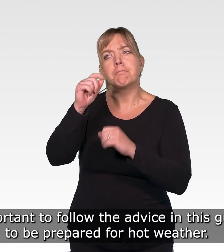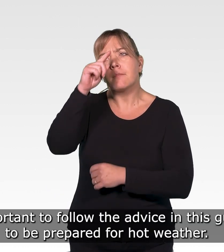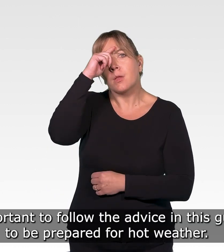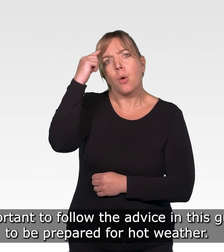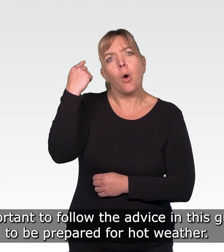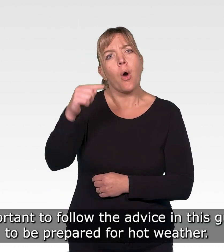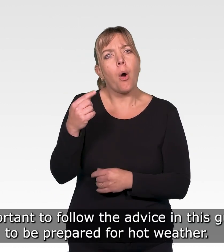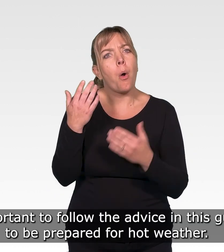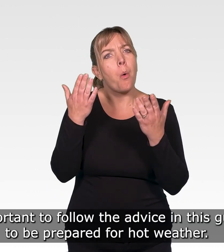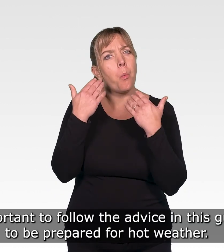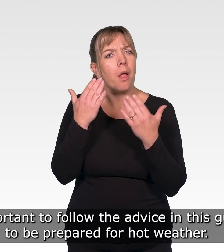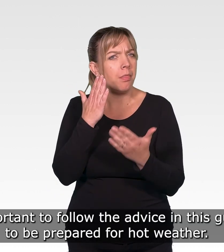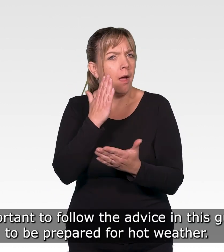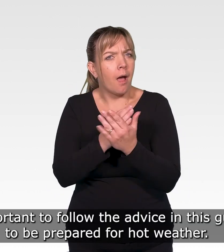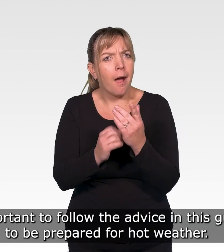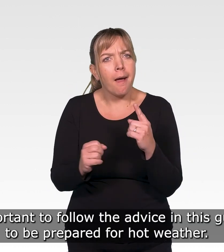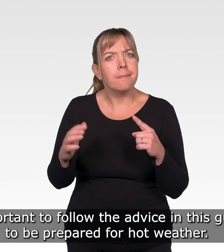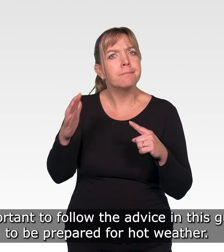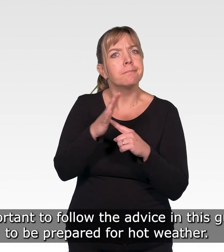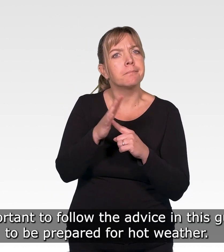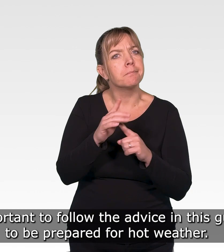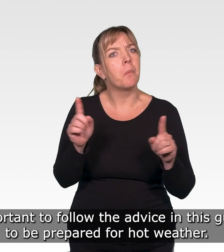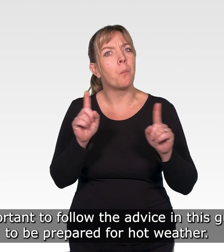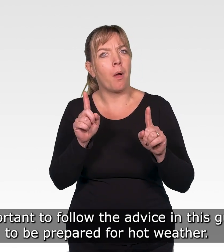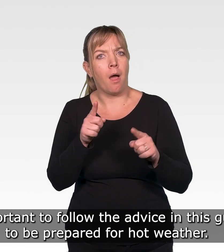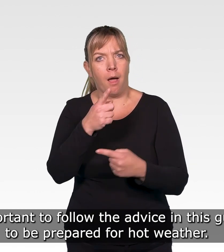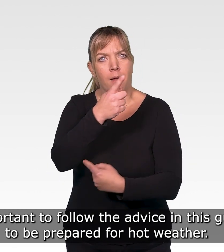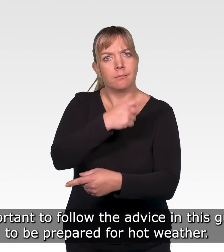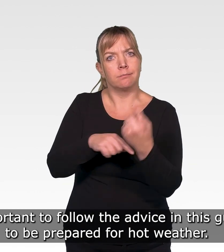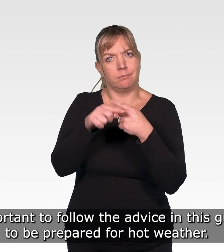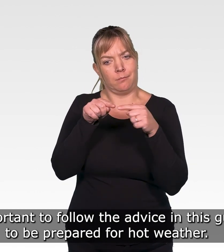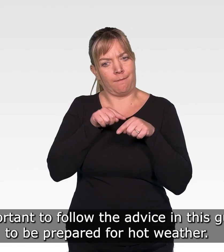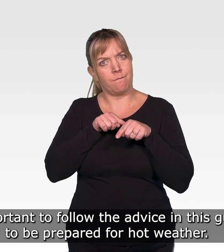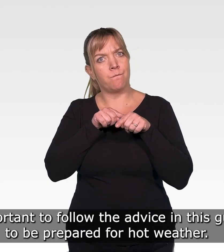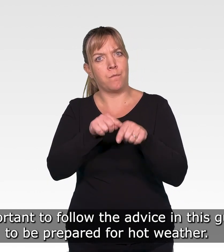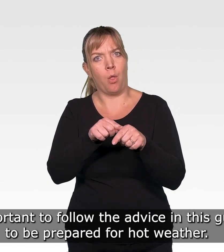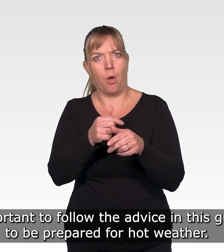It is important to follow the advice in this guidance to be prepared for hot weather.